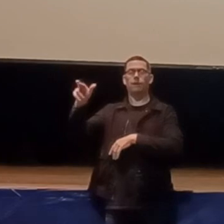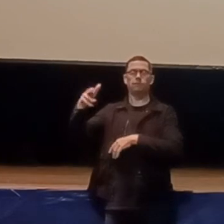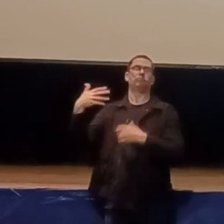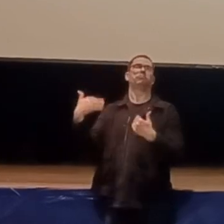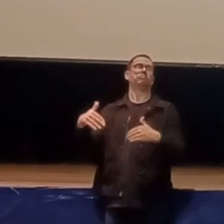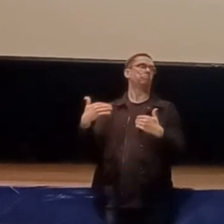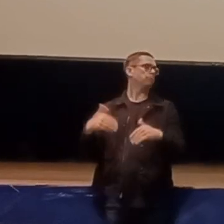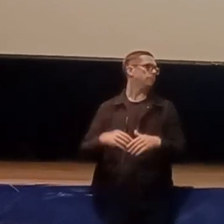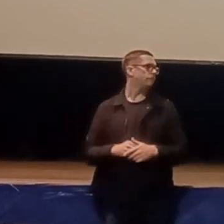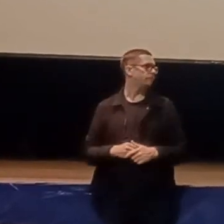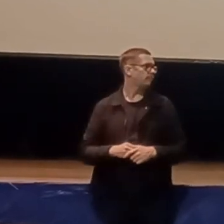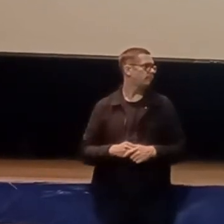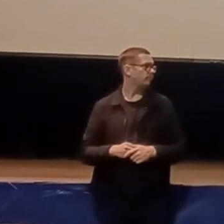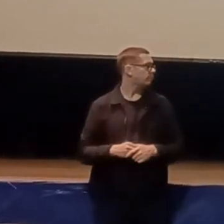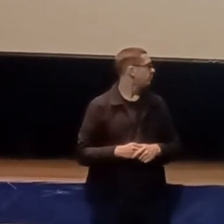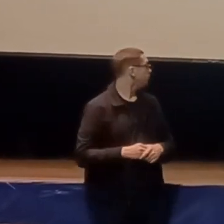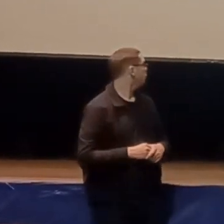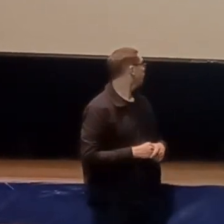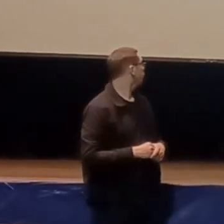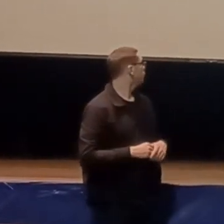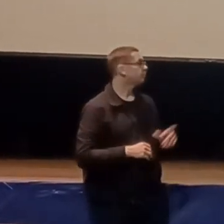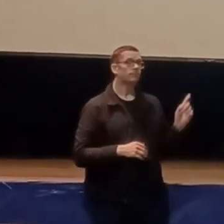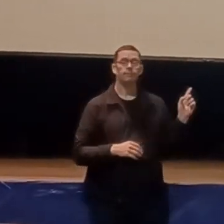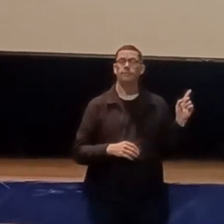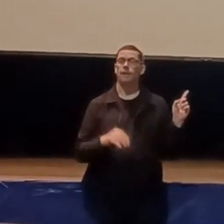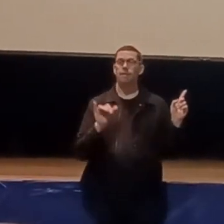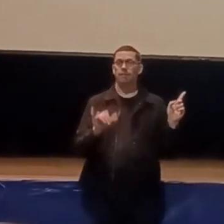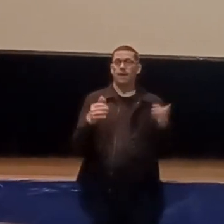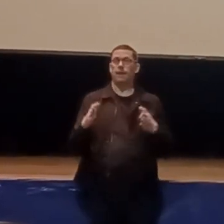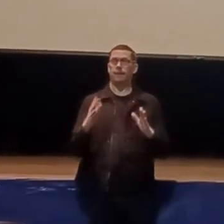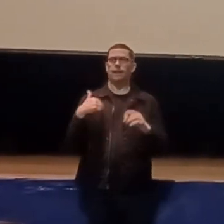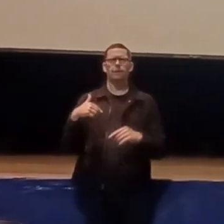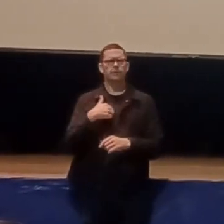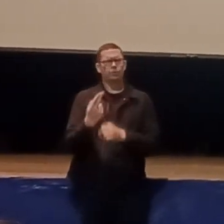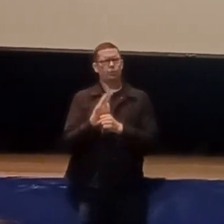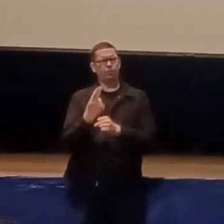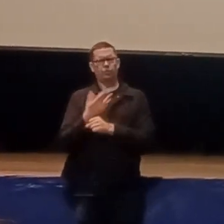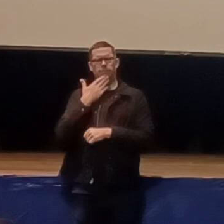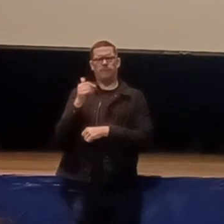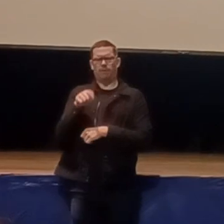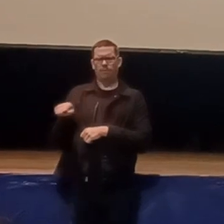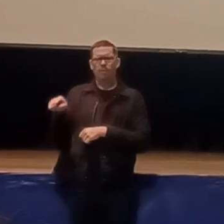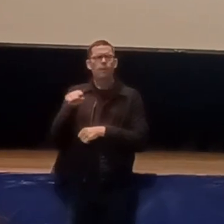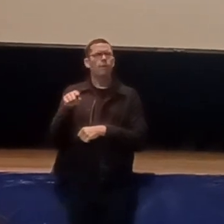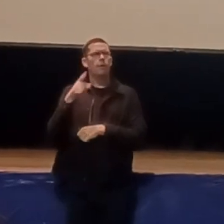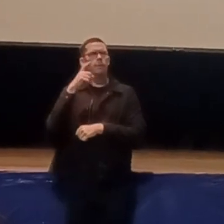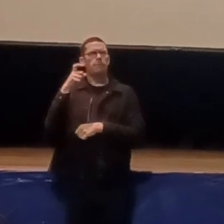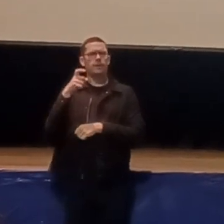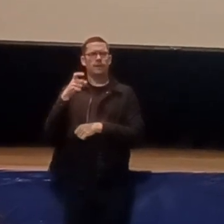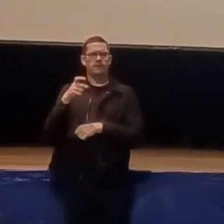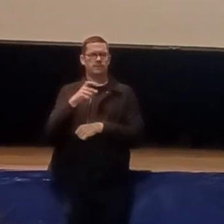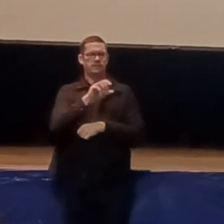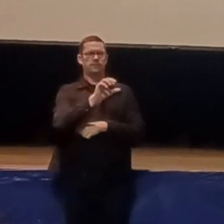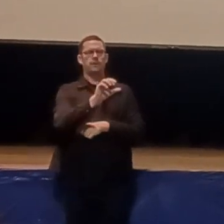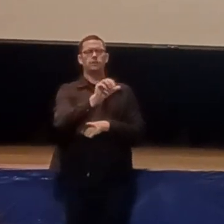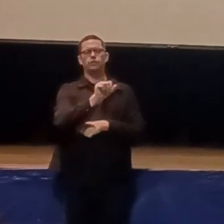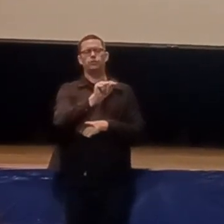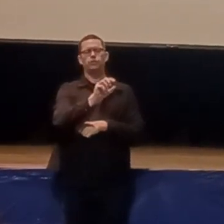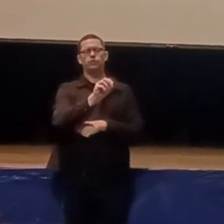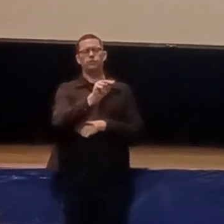And what this does is it allows us to use the site much more efficiently because we can go over the area where the Stony Brook conduit